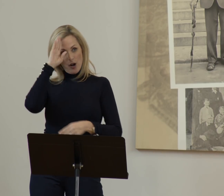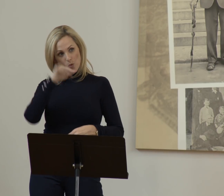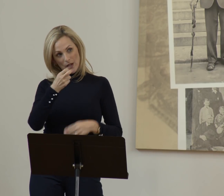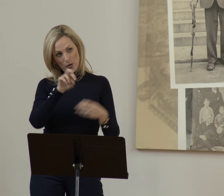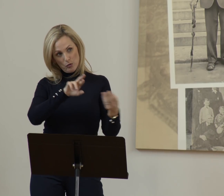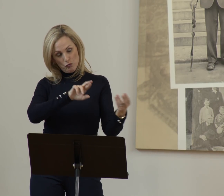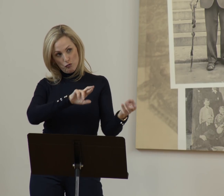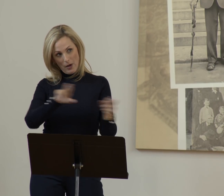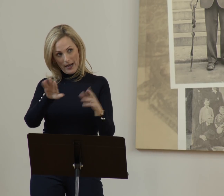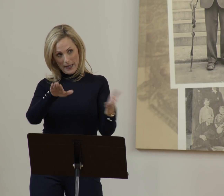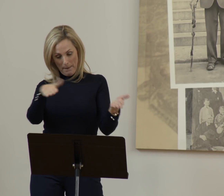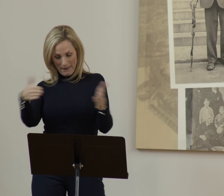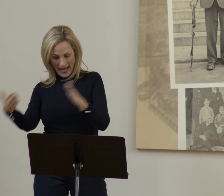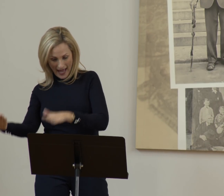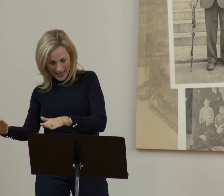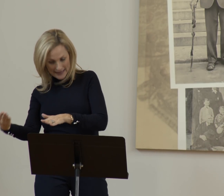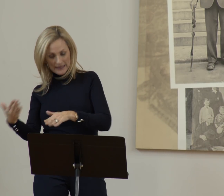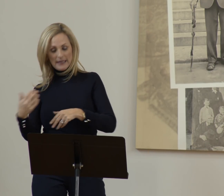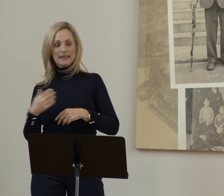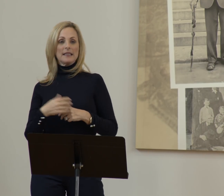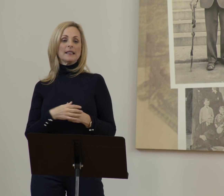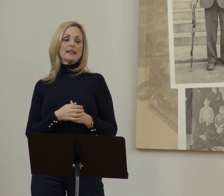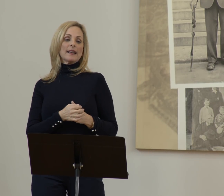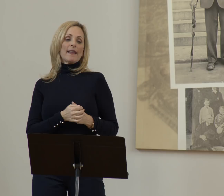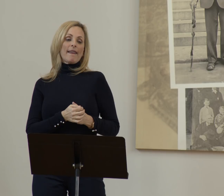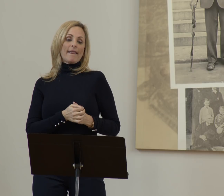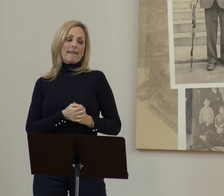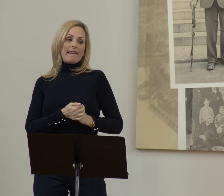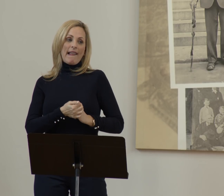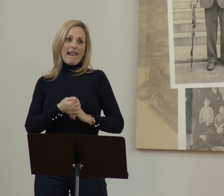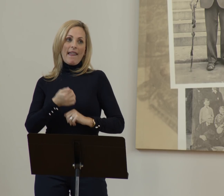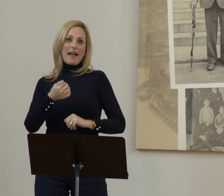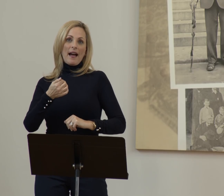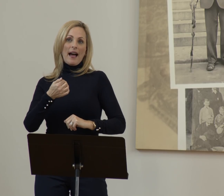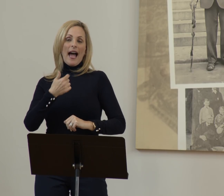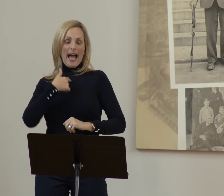When I said, "I love you," the night that I knew that he was ready to pass,